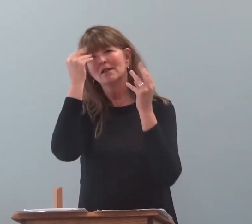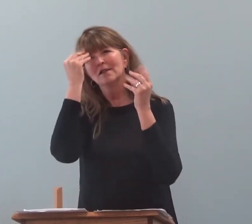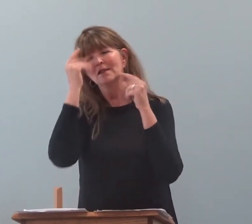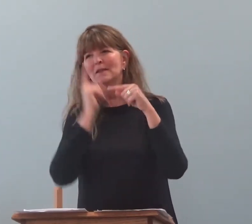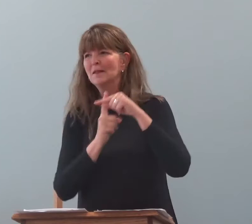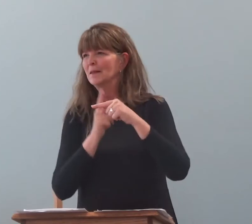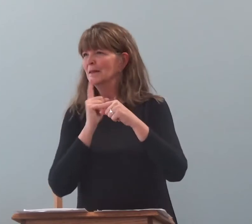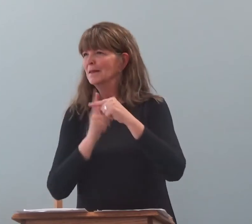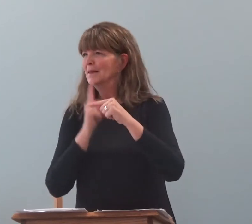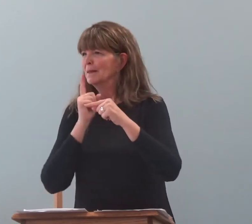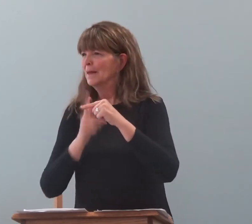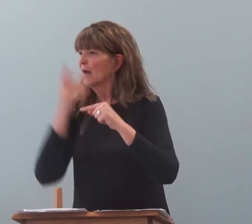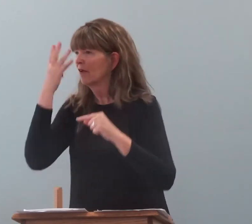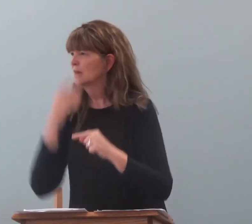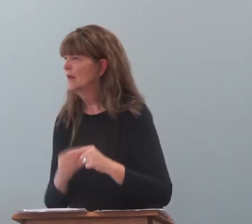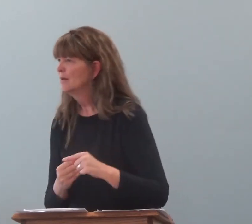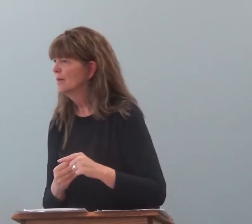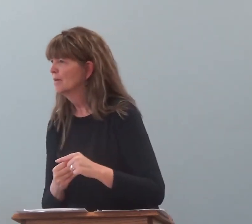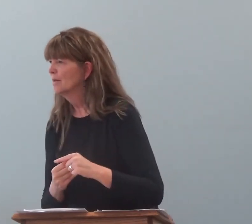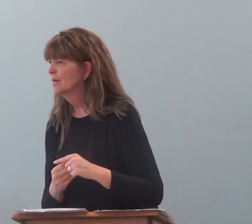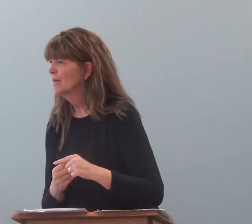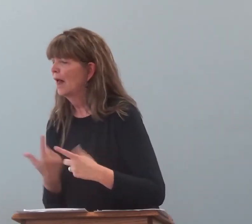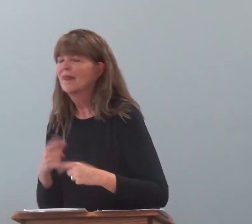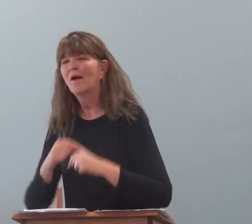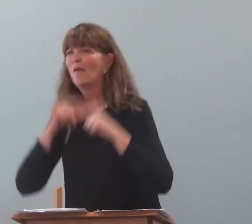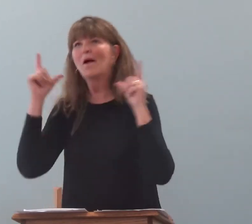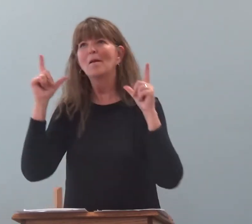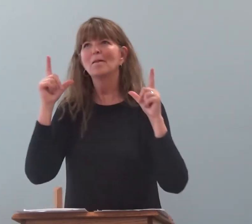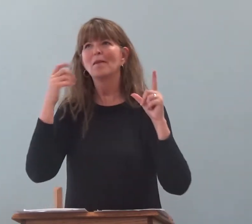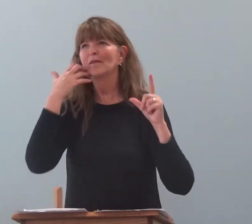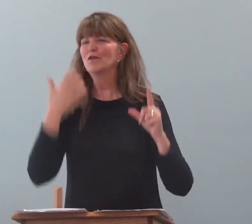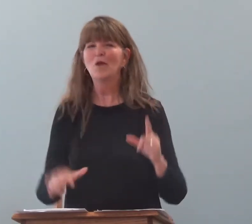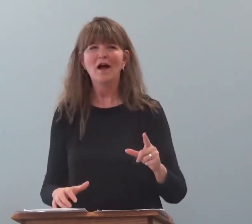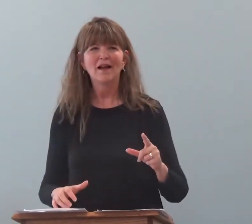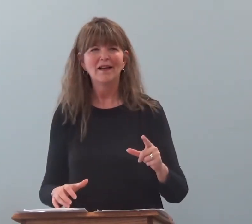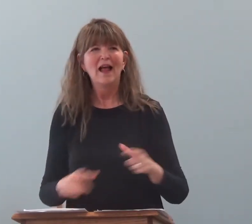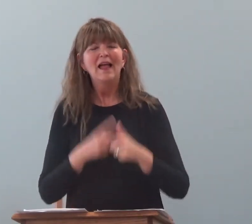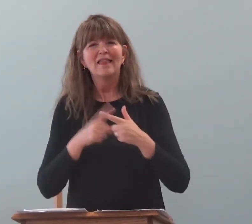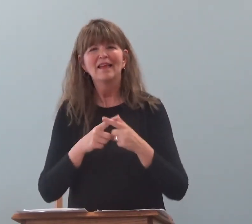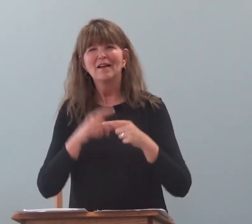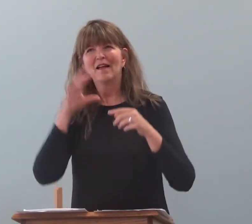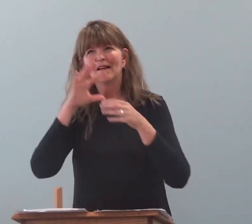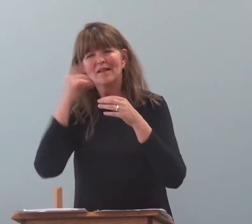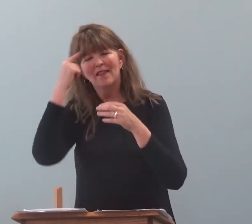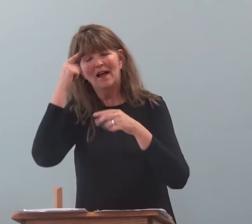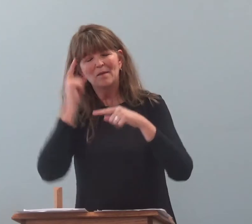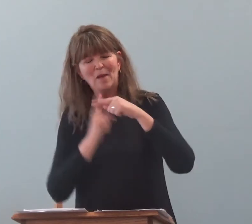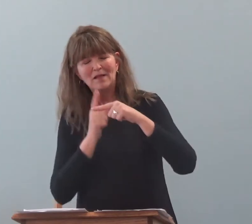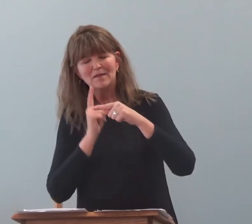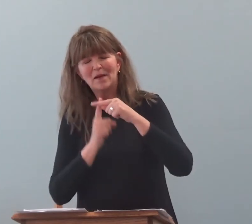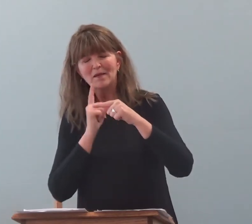positively. And so that helped me to try to think positively so that I could sleep and wake up even though it was